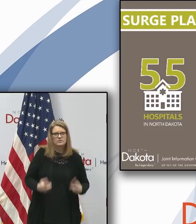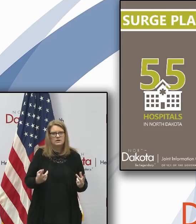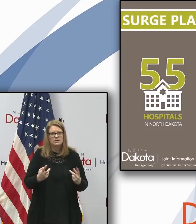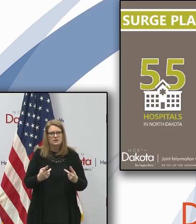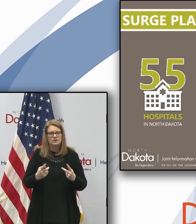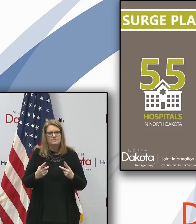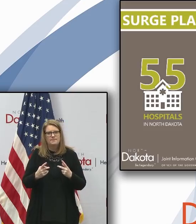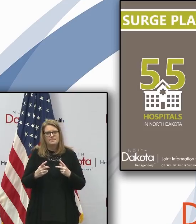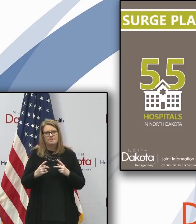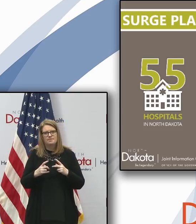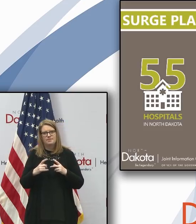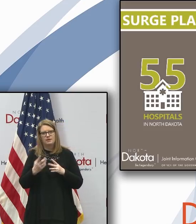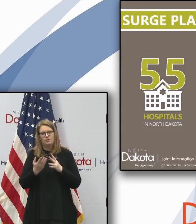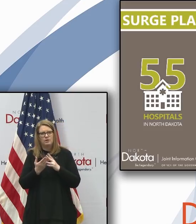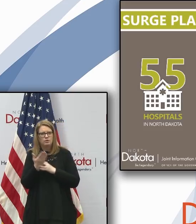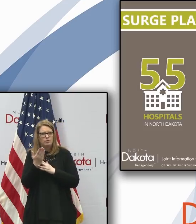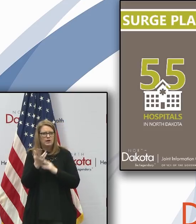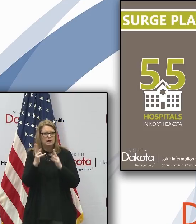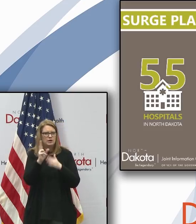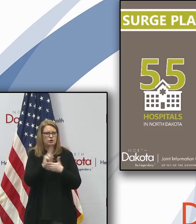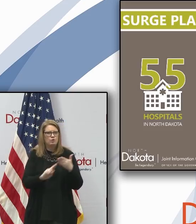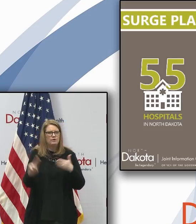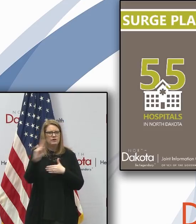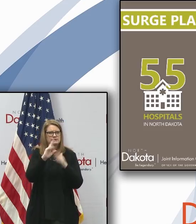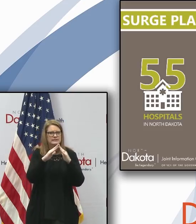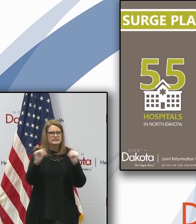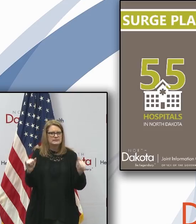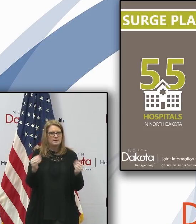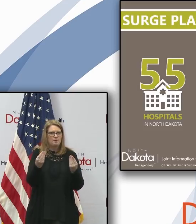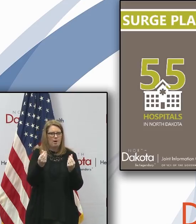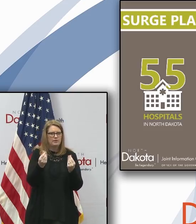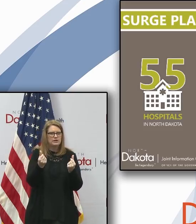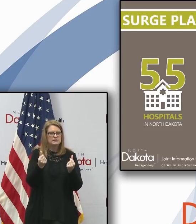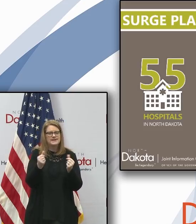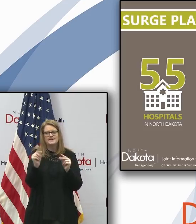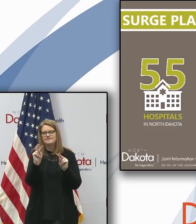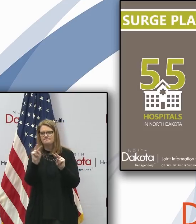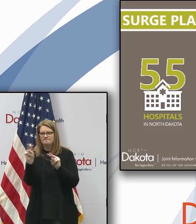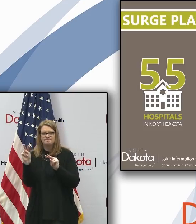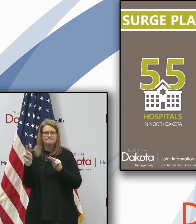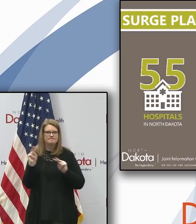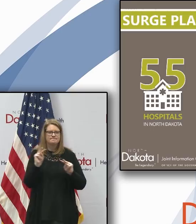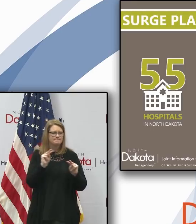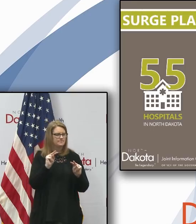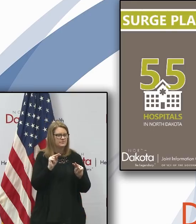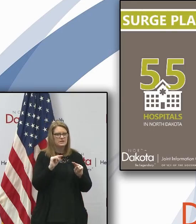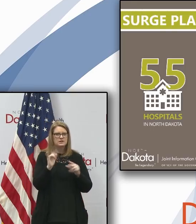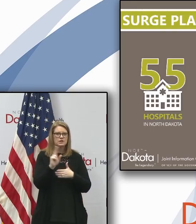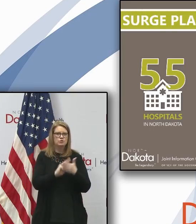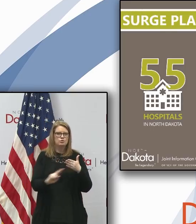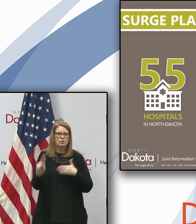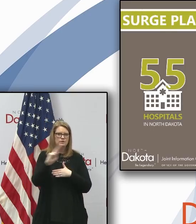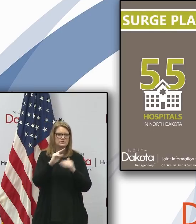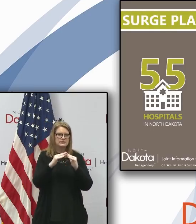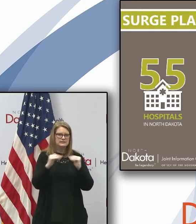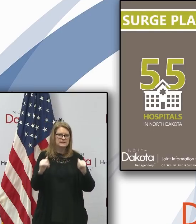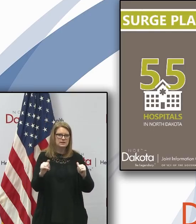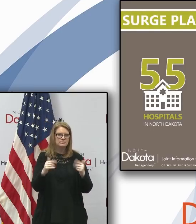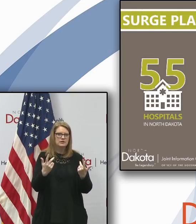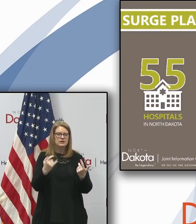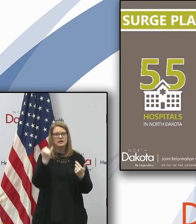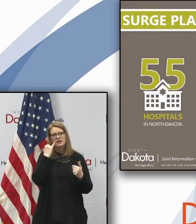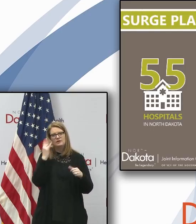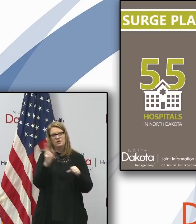university system properties right now. The one thing we like about the university system is if you